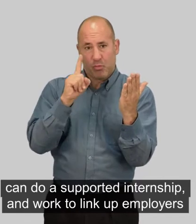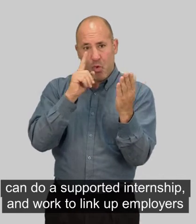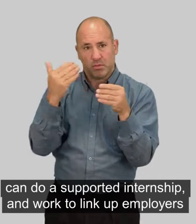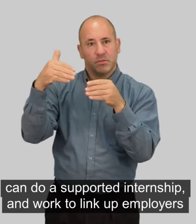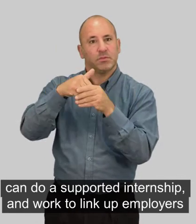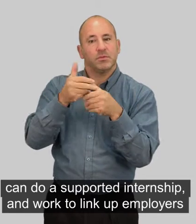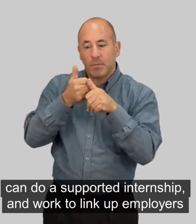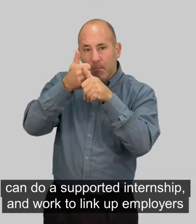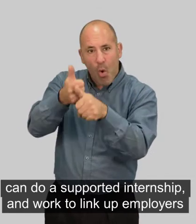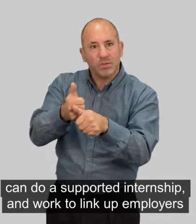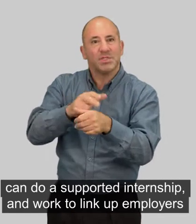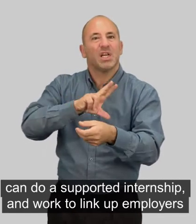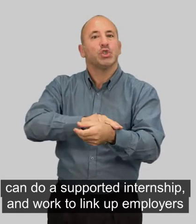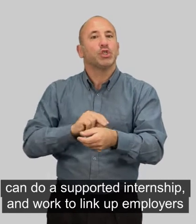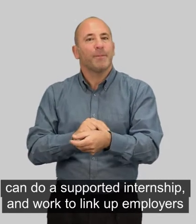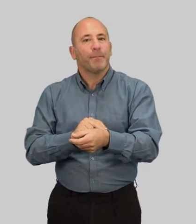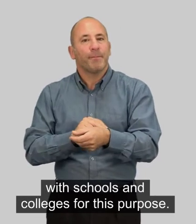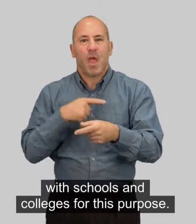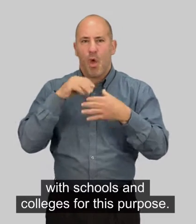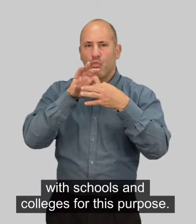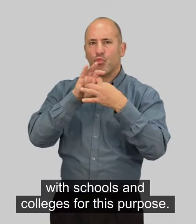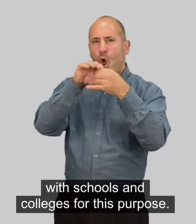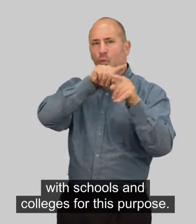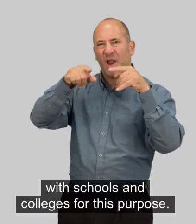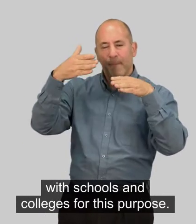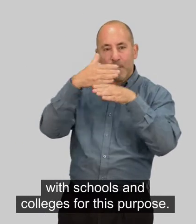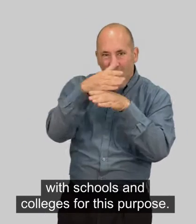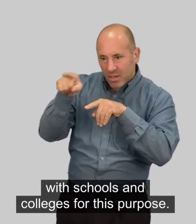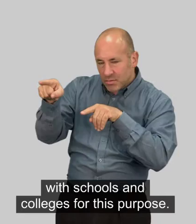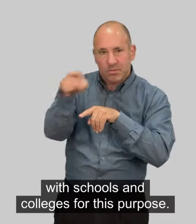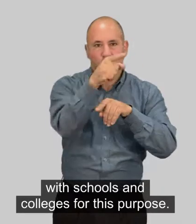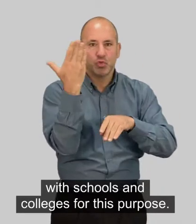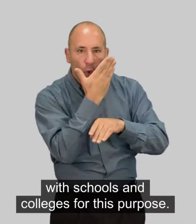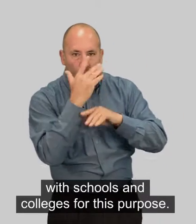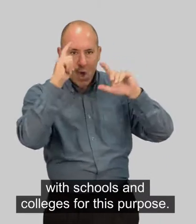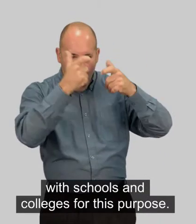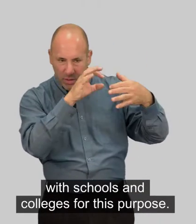internship, and work to link up employers with schools and colleges for this purpose.